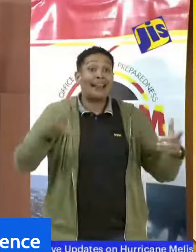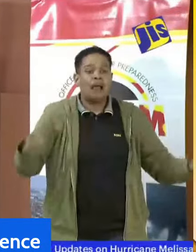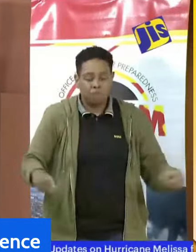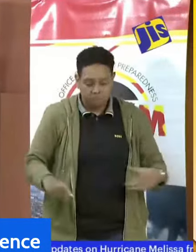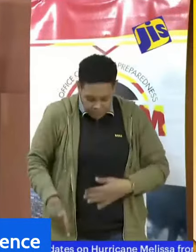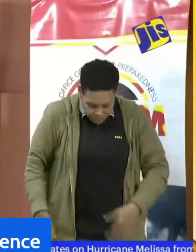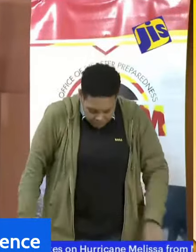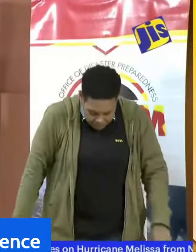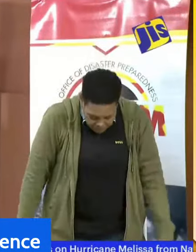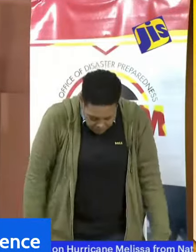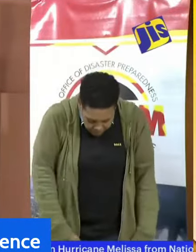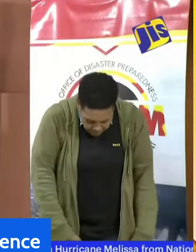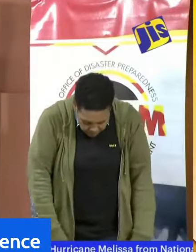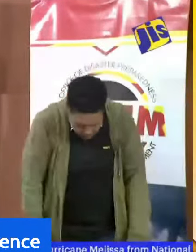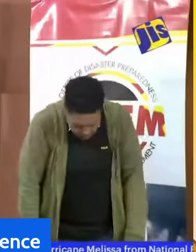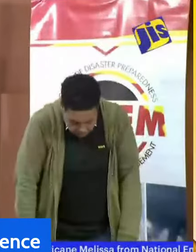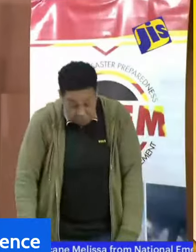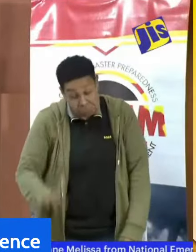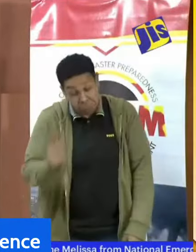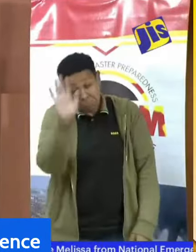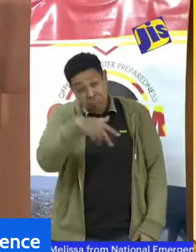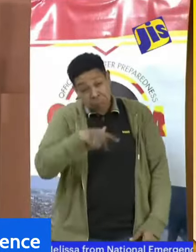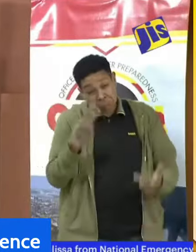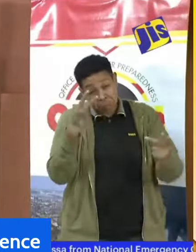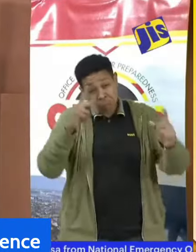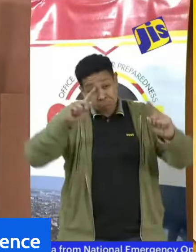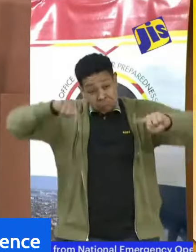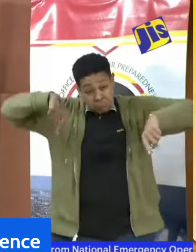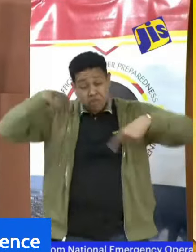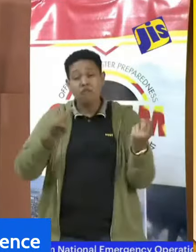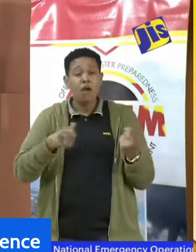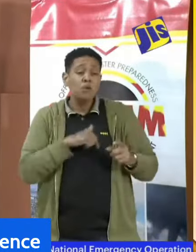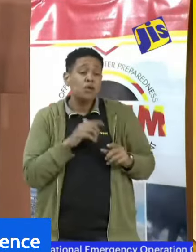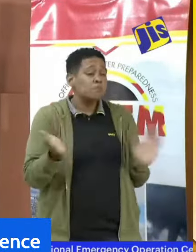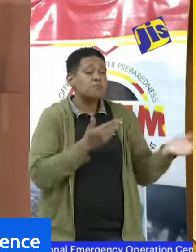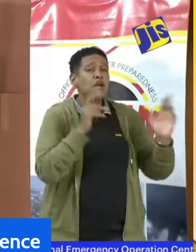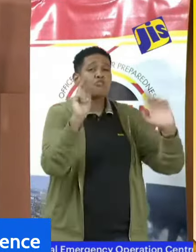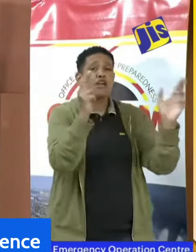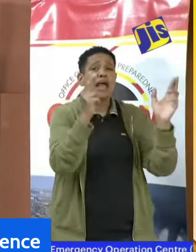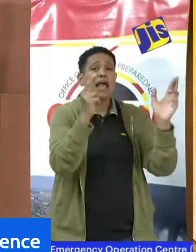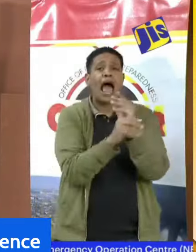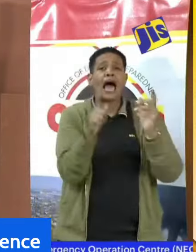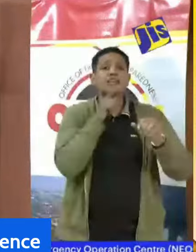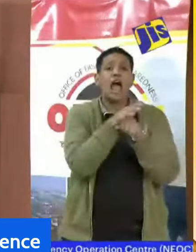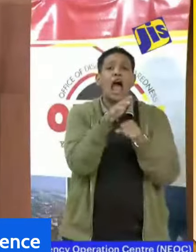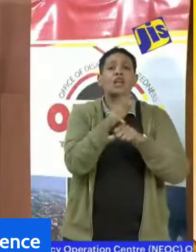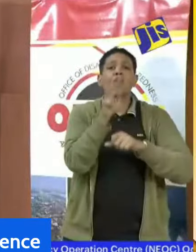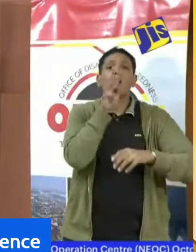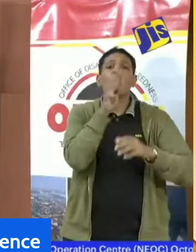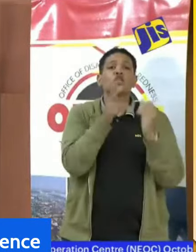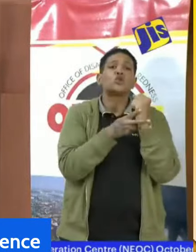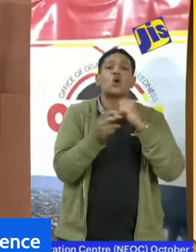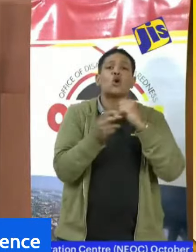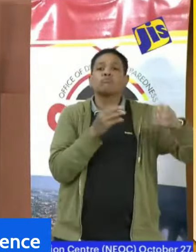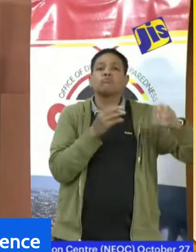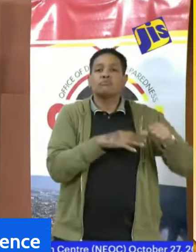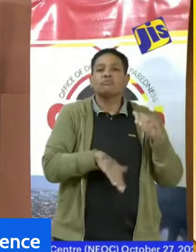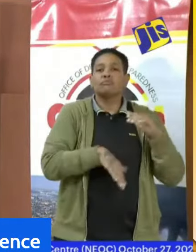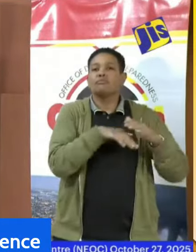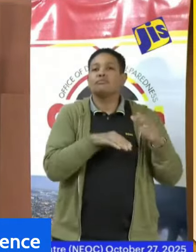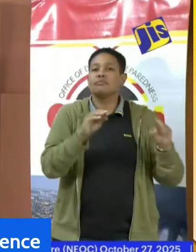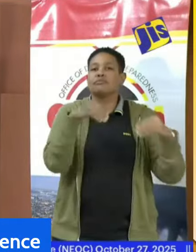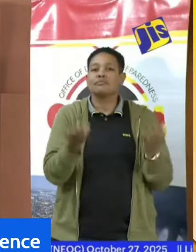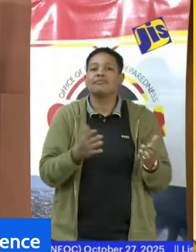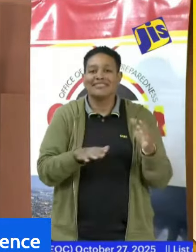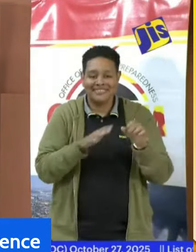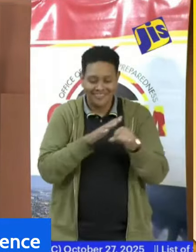And from all that I have seen, we are prepared and ready. There's adequate water storage supplies, adequate food